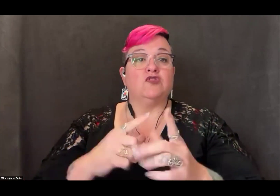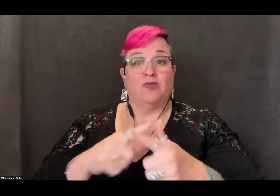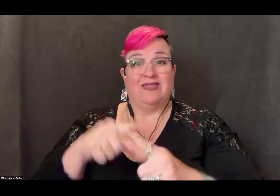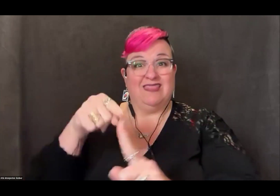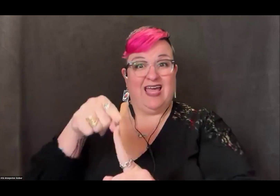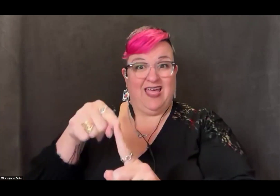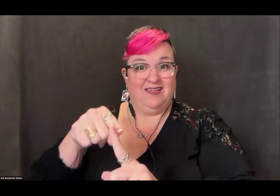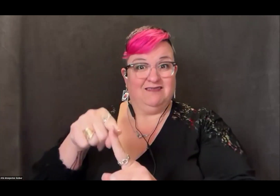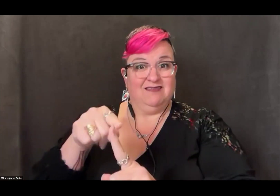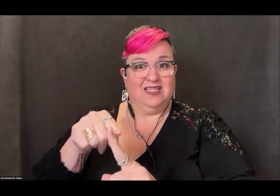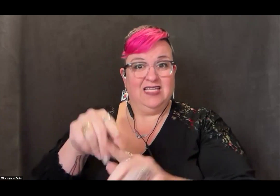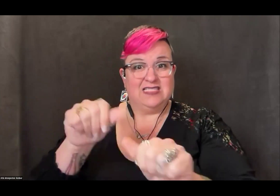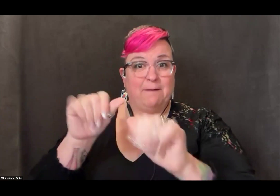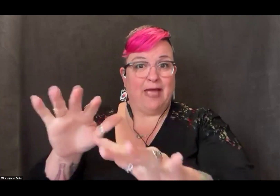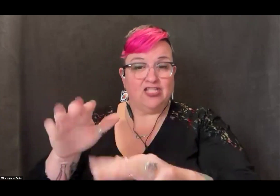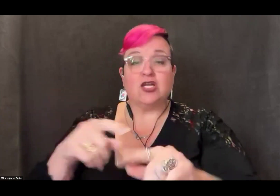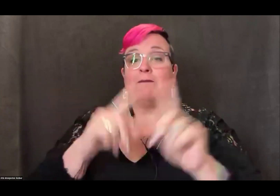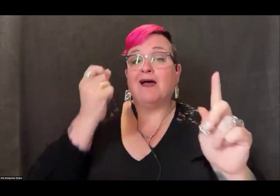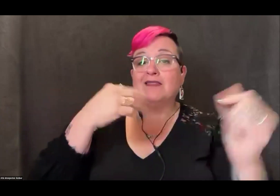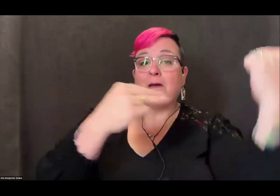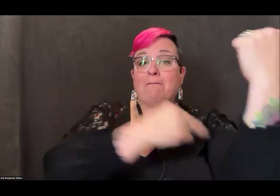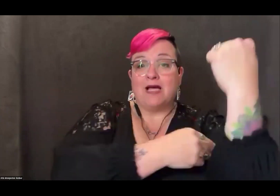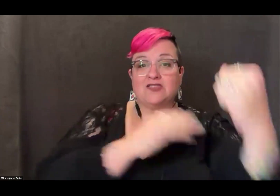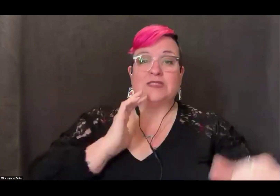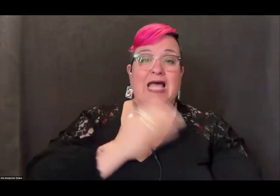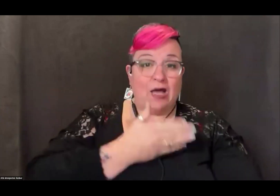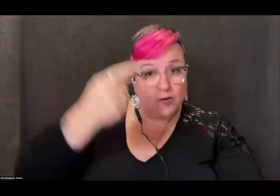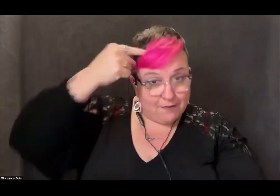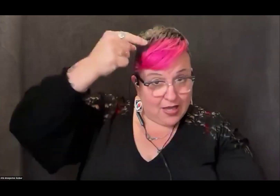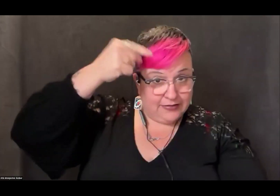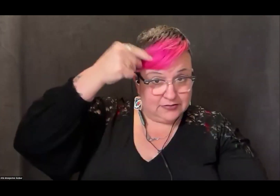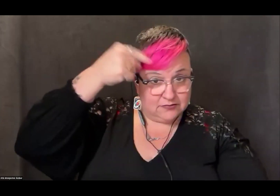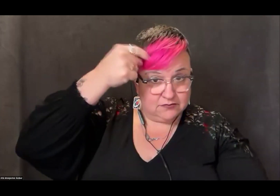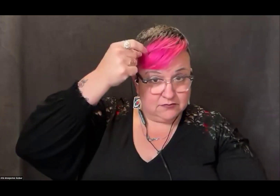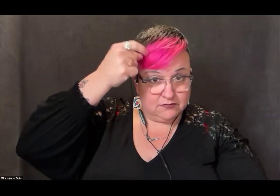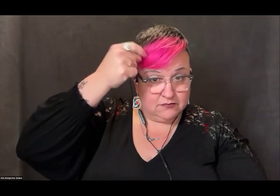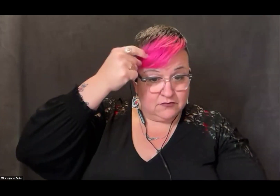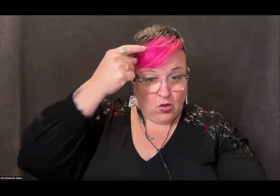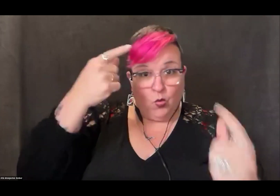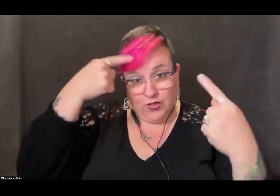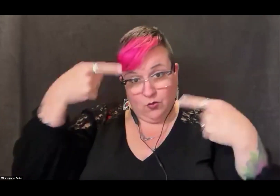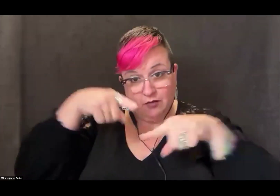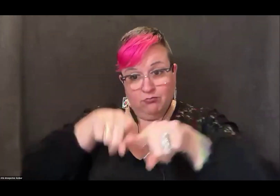magic, the muscle is our mind. And so when we combine those two